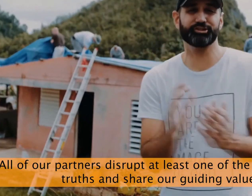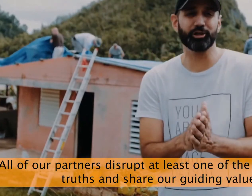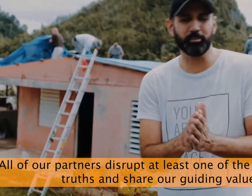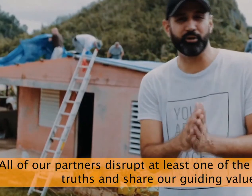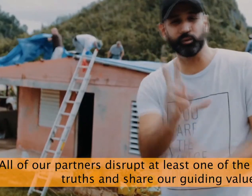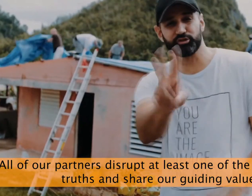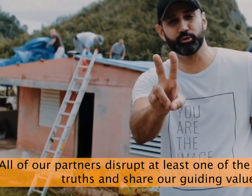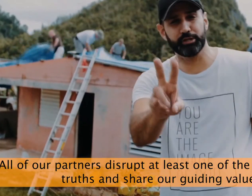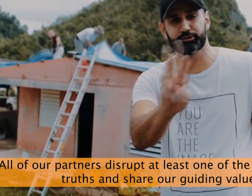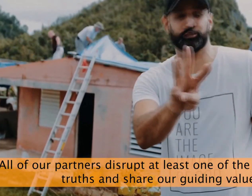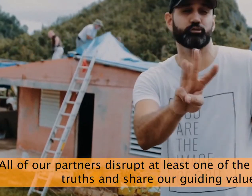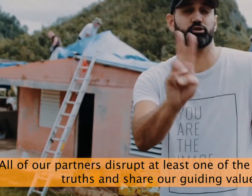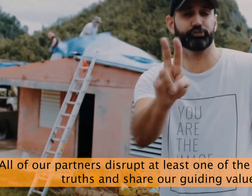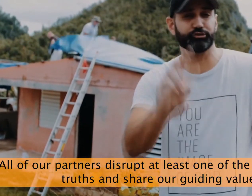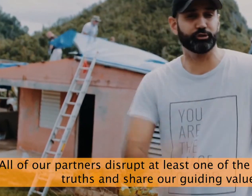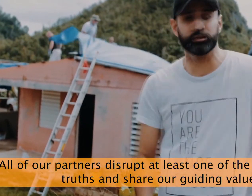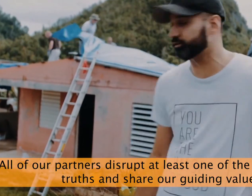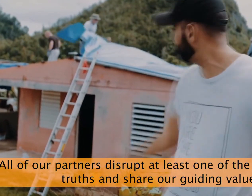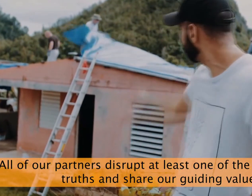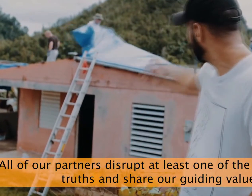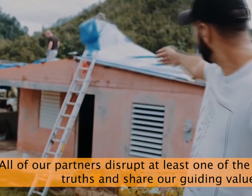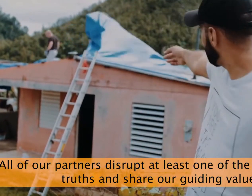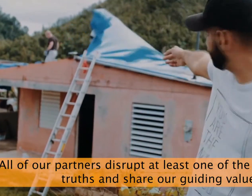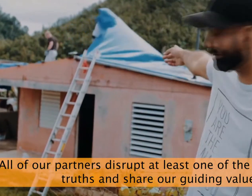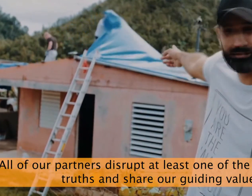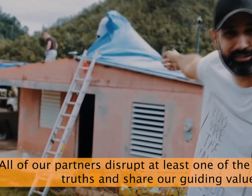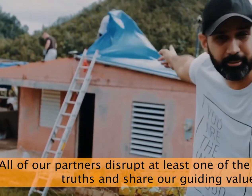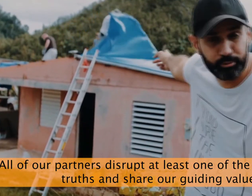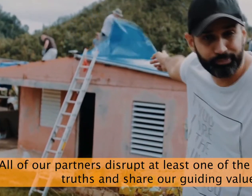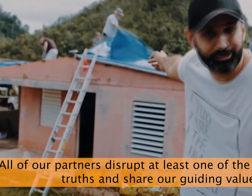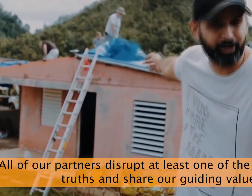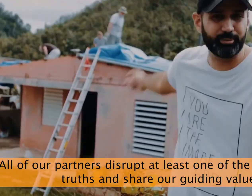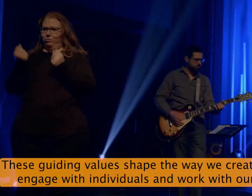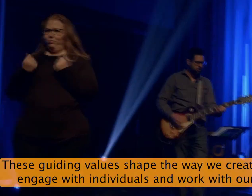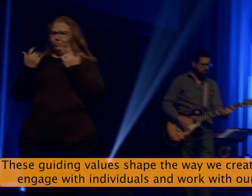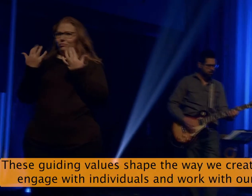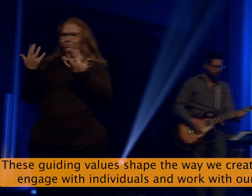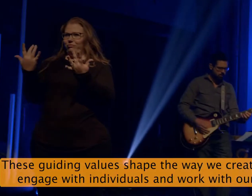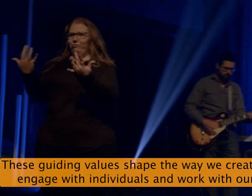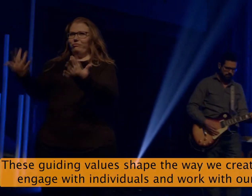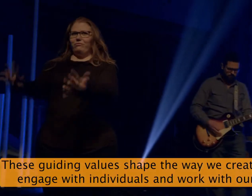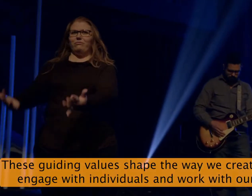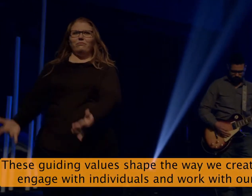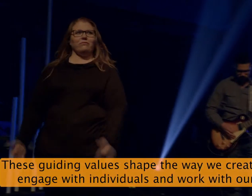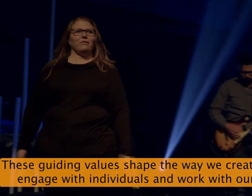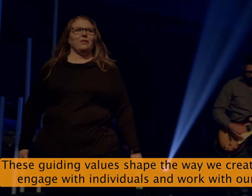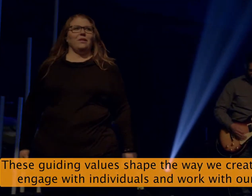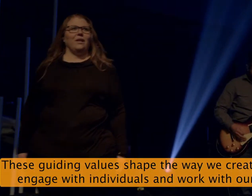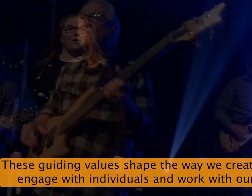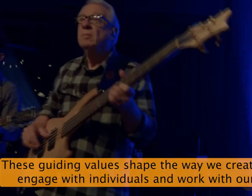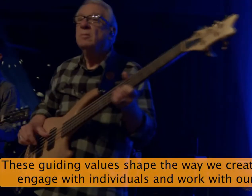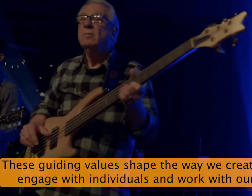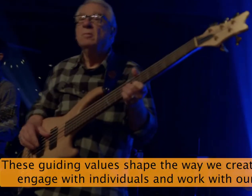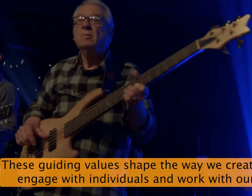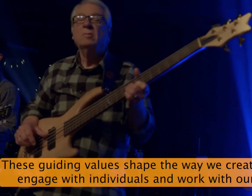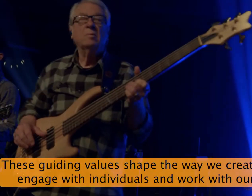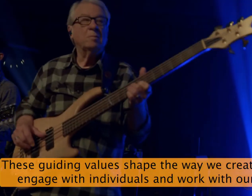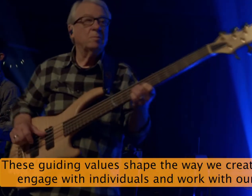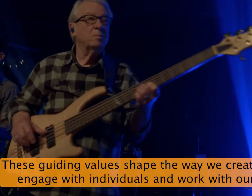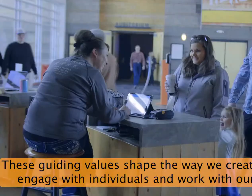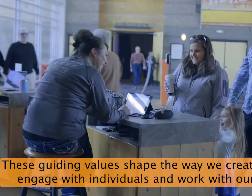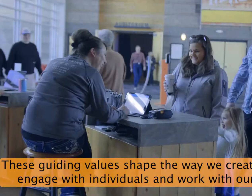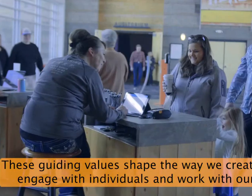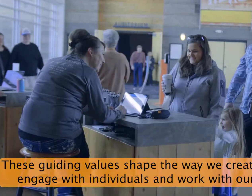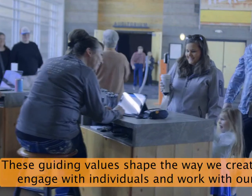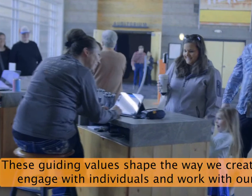least one of the unacceptable truths and share our guiding values. These guiding values shape the way we create